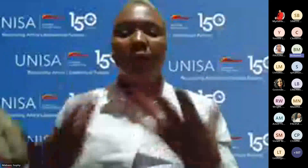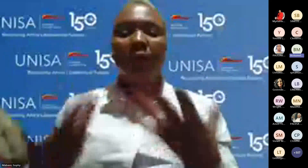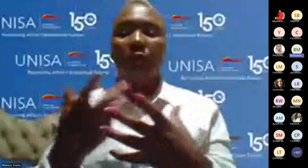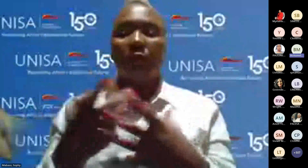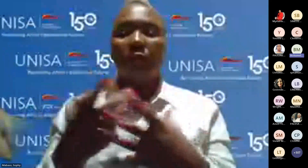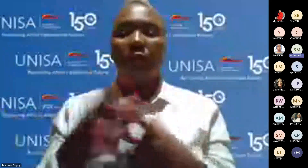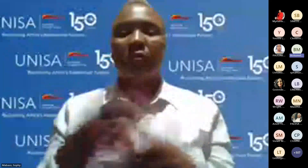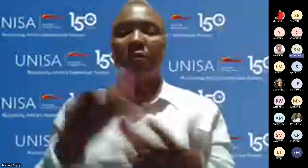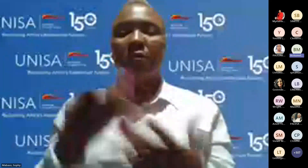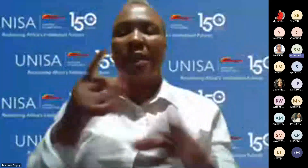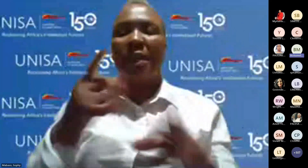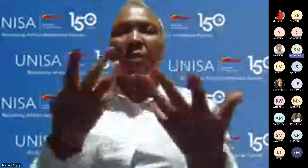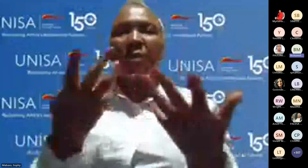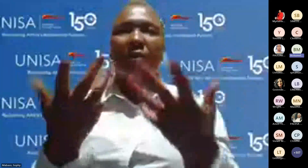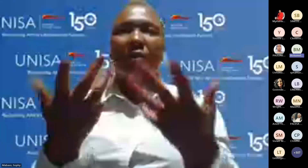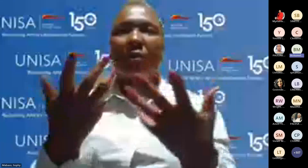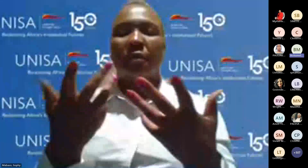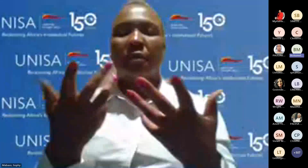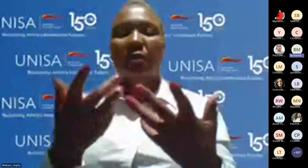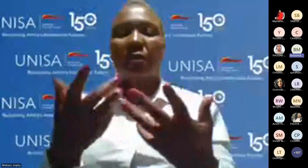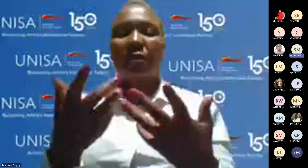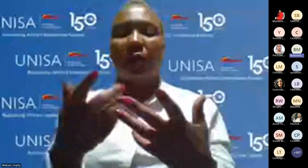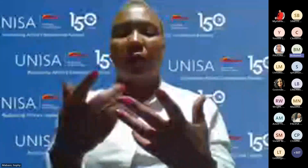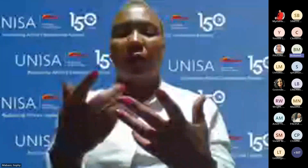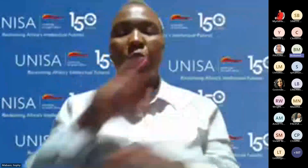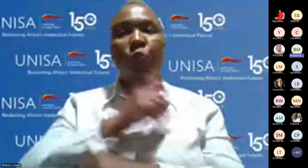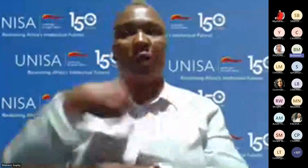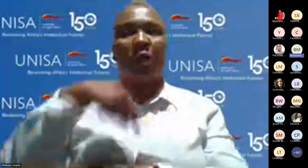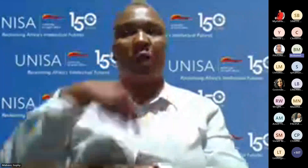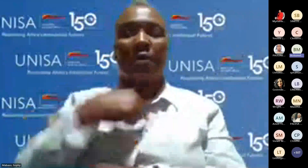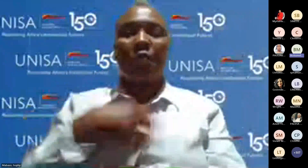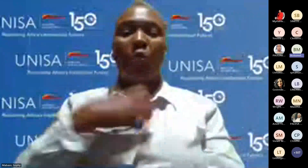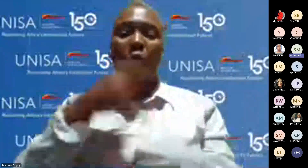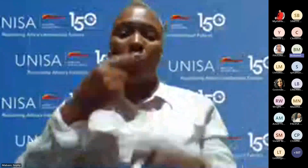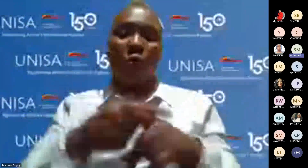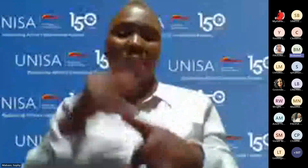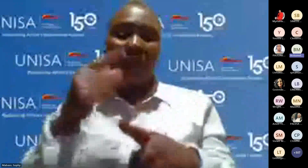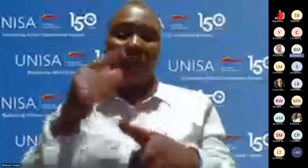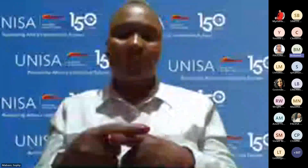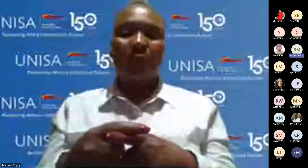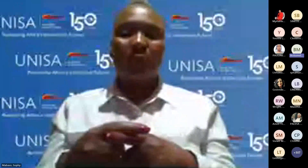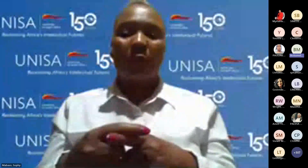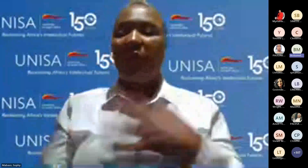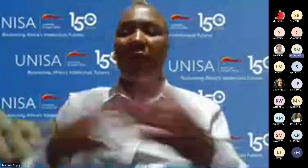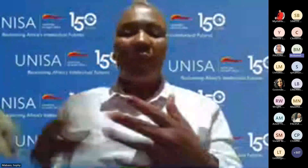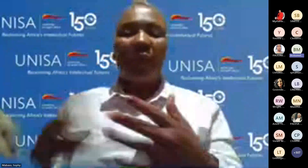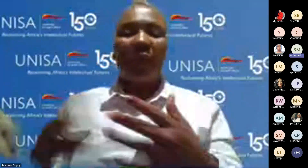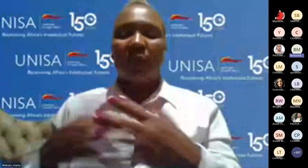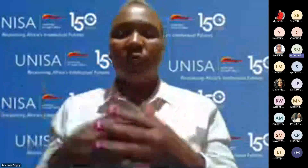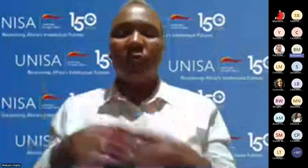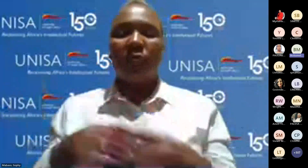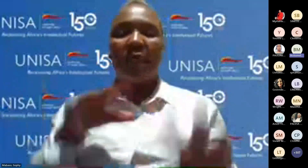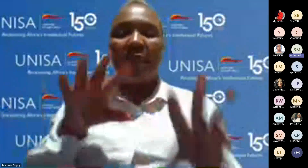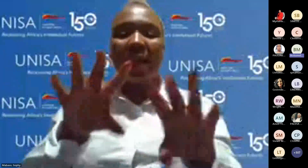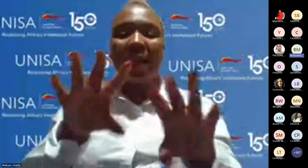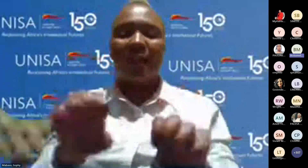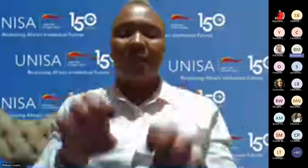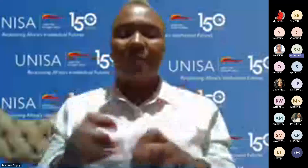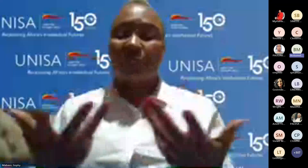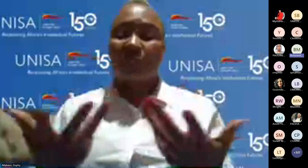specifically like we should use our own words, whether in every type of exam